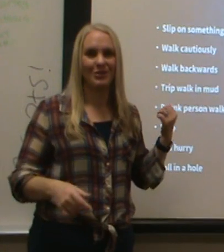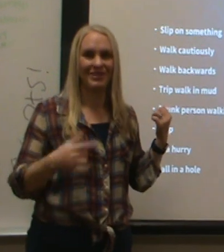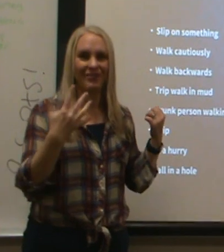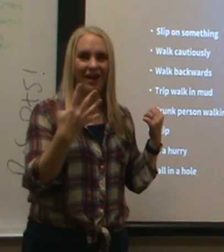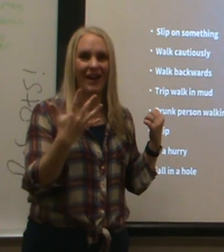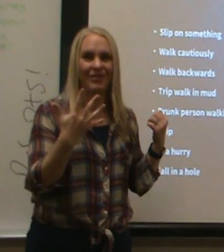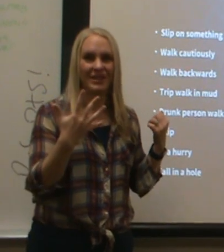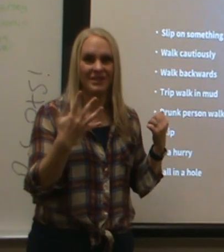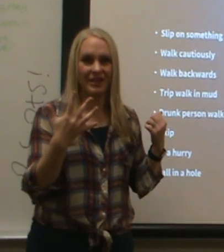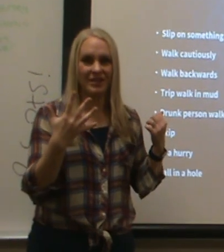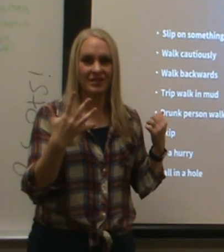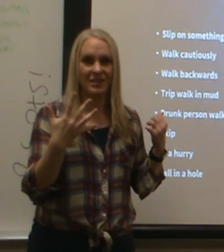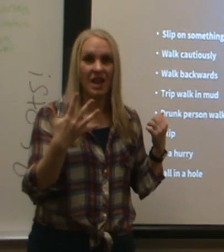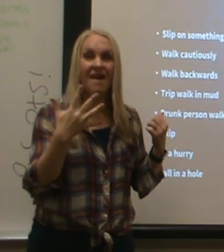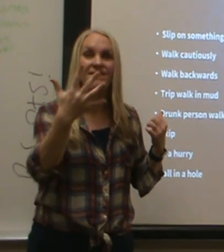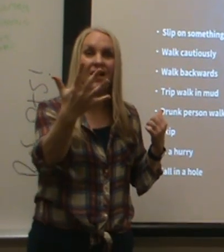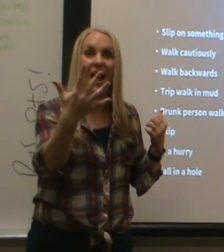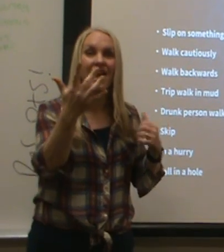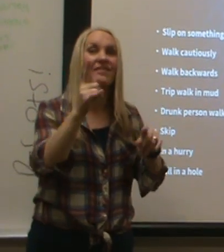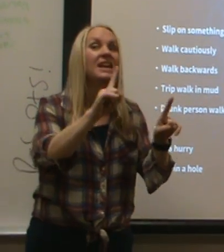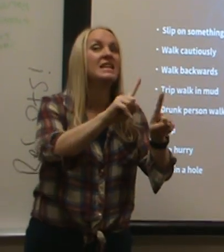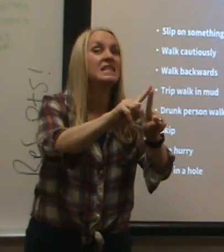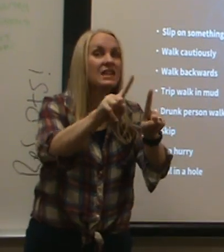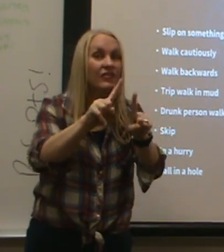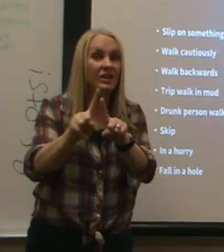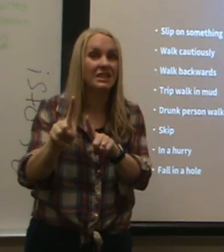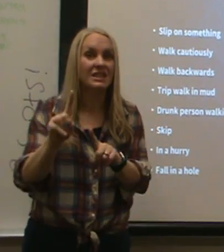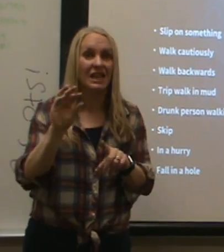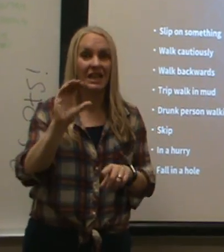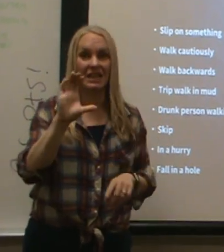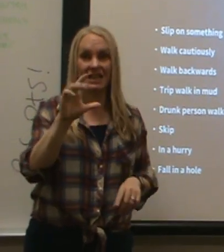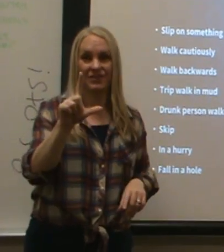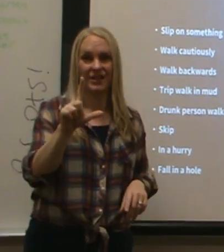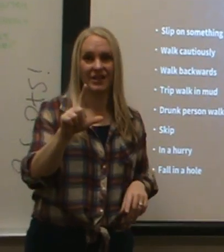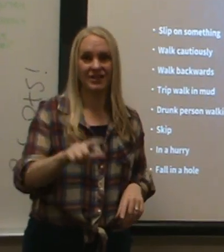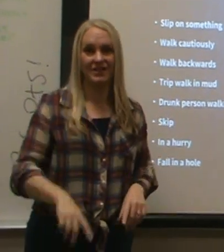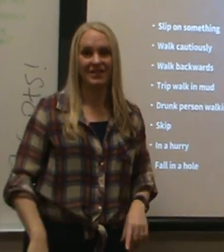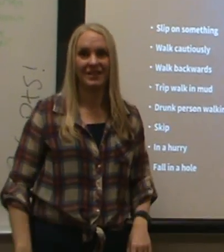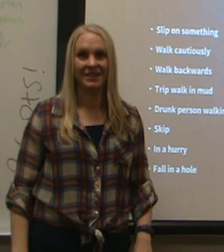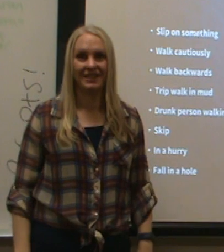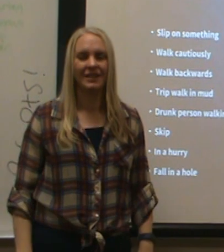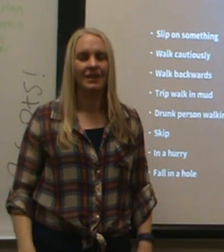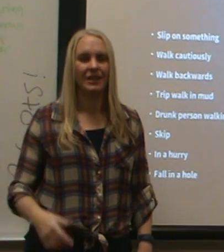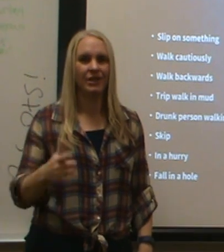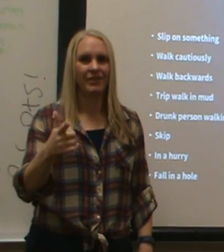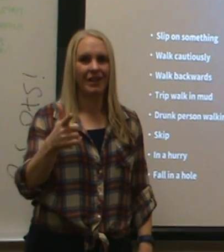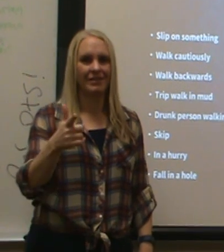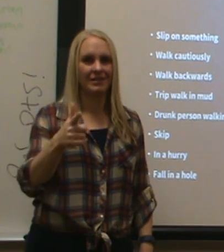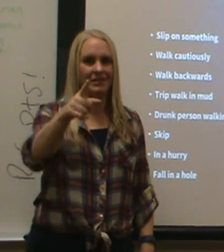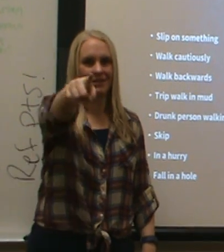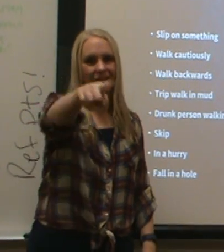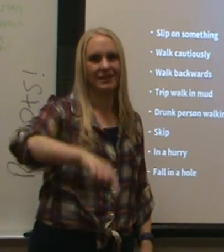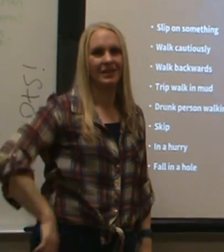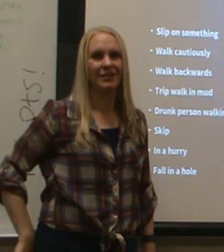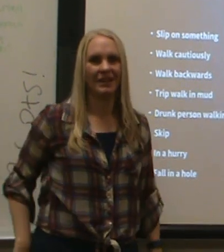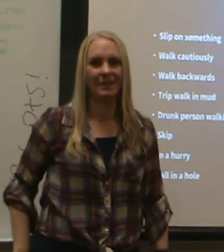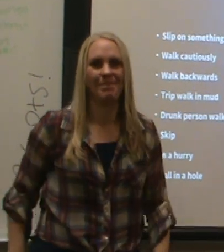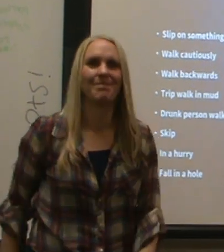using 5 classifiers. 5 different classifiers. You got this. Go get them.